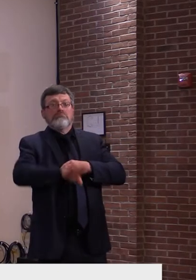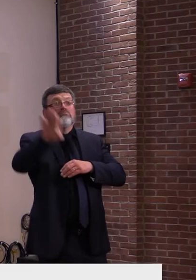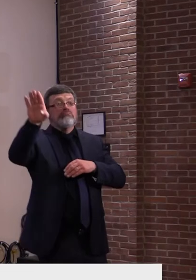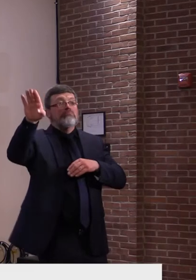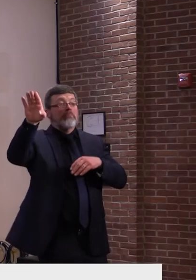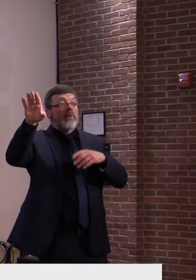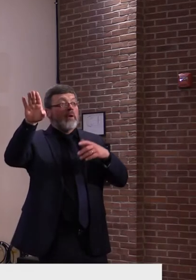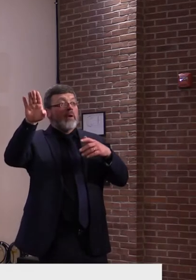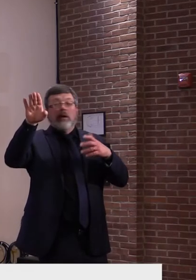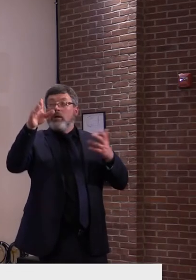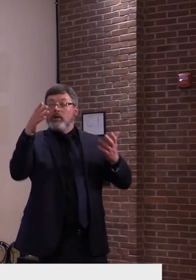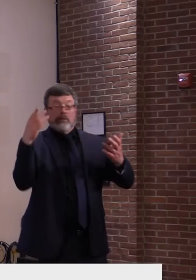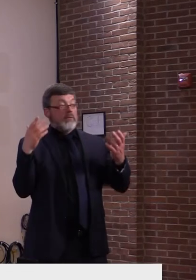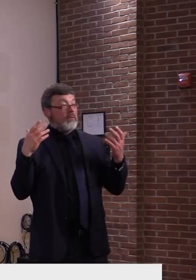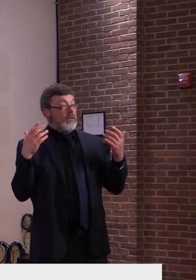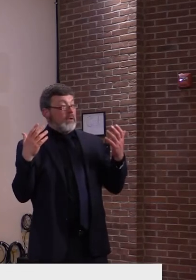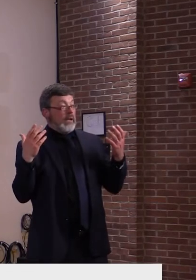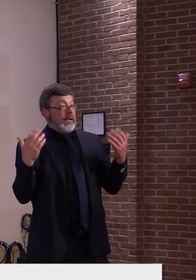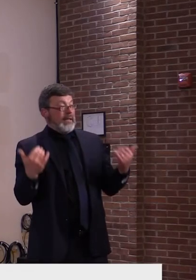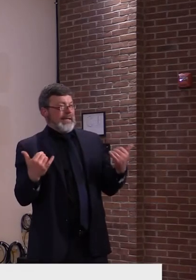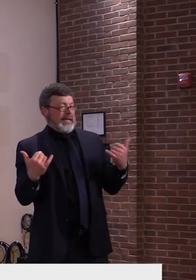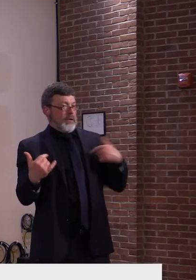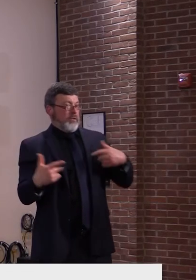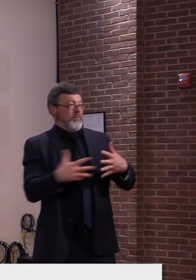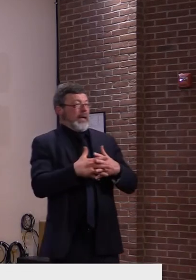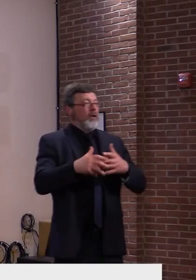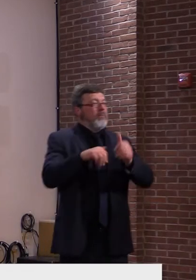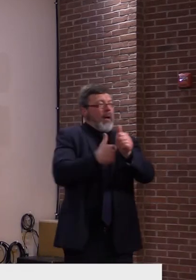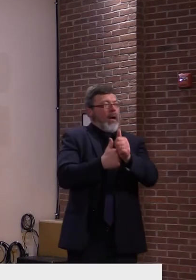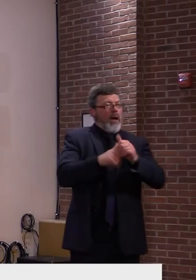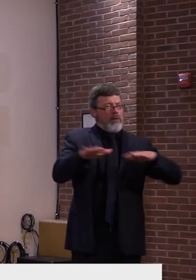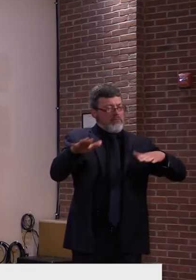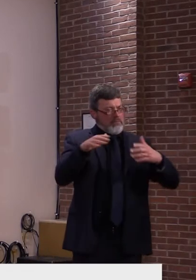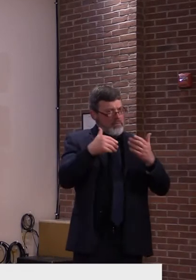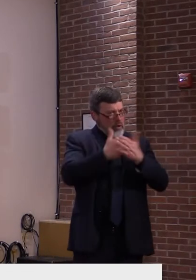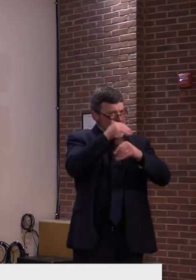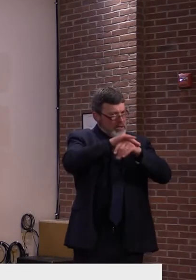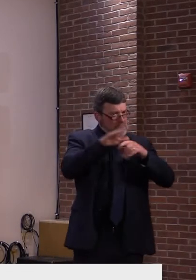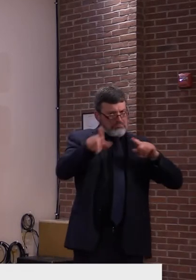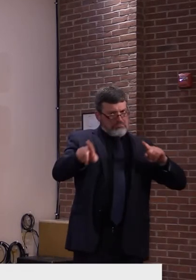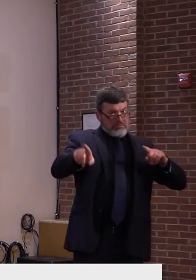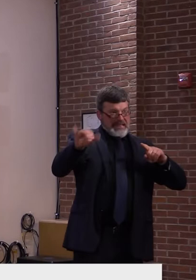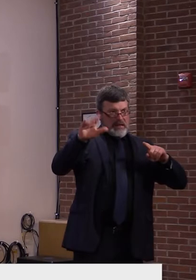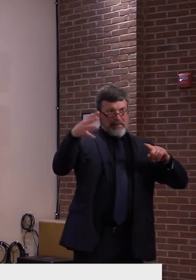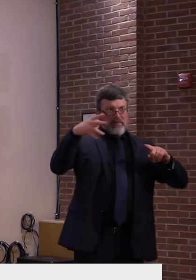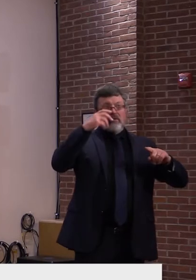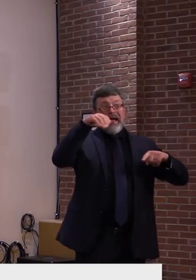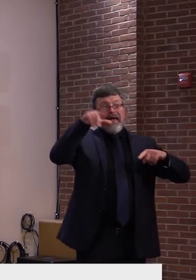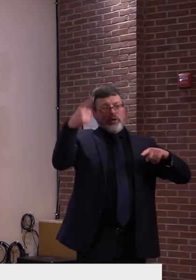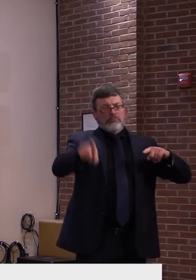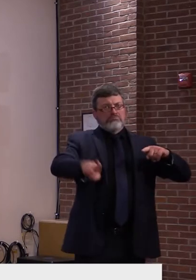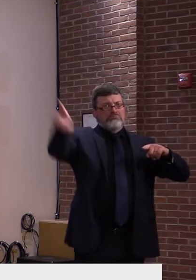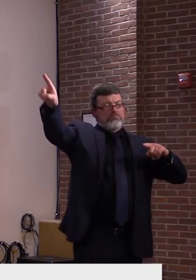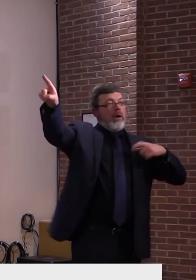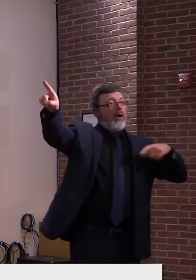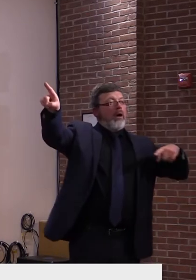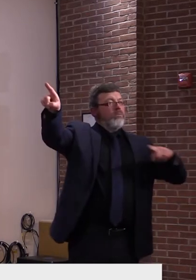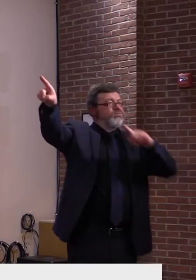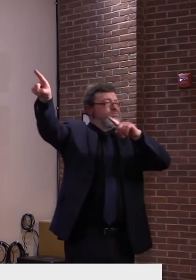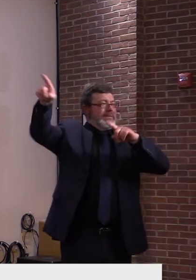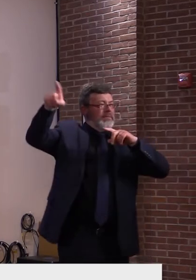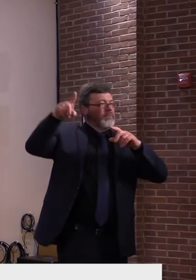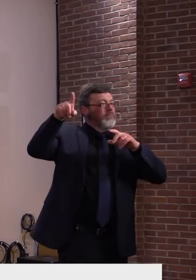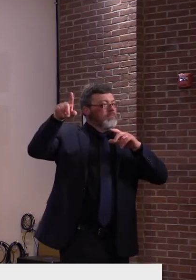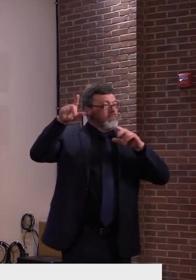in the Northeast, all of the states in the Northeast have increased their cases by about 25% to 29% in the